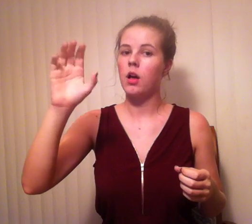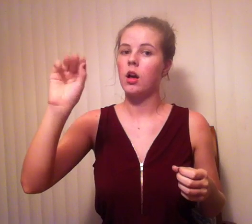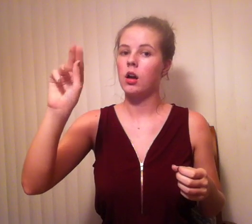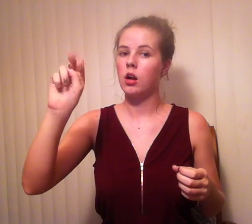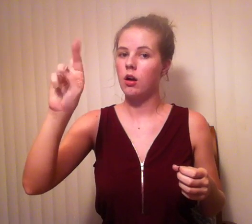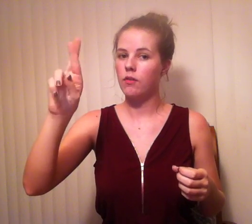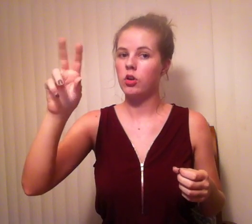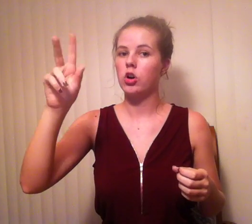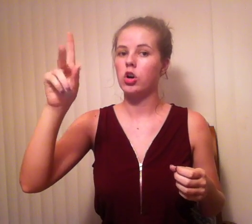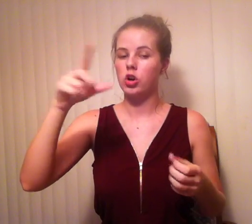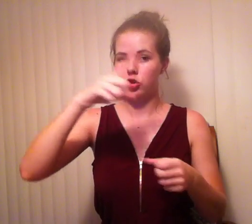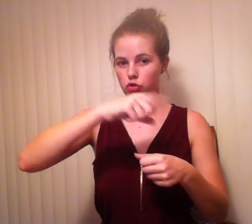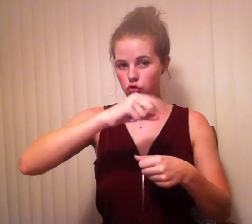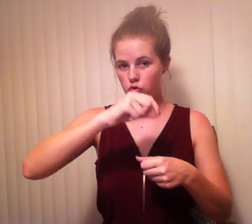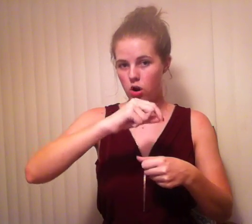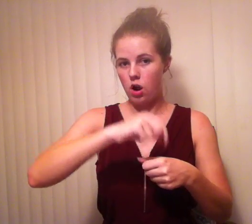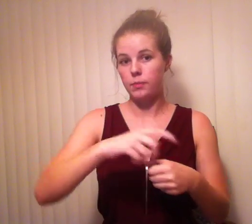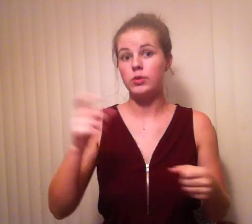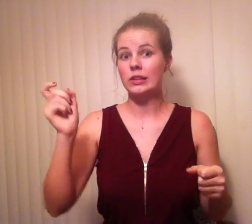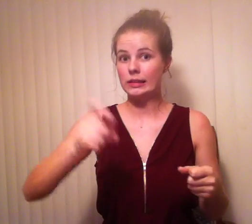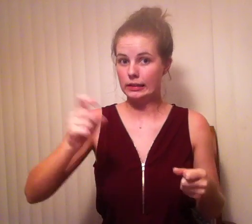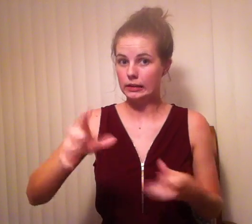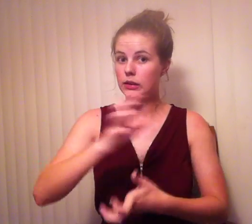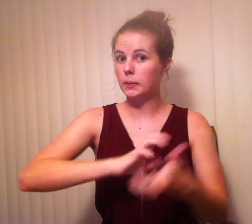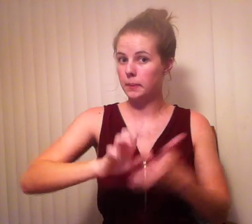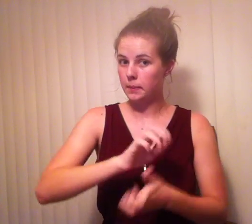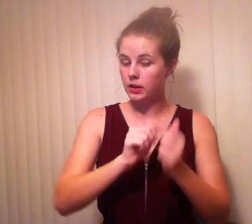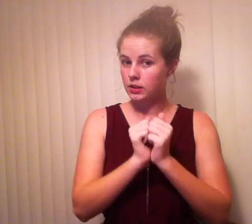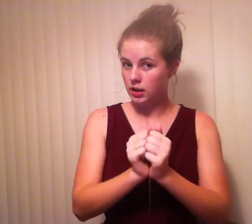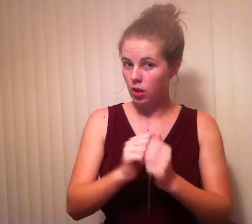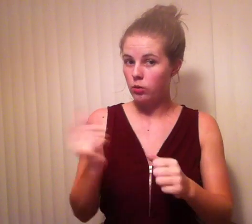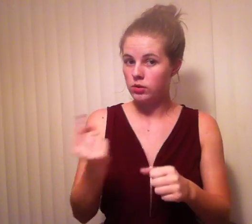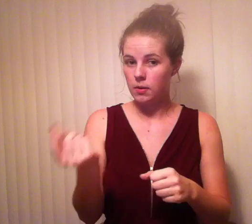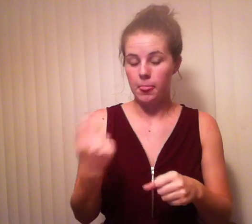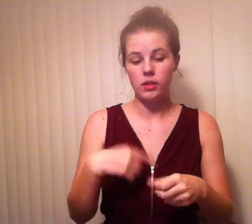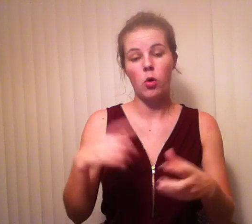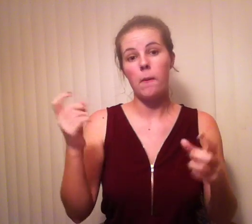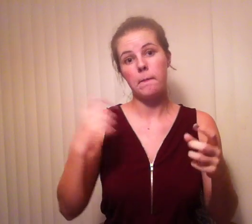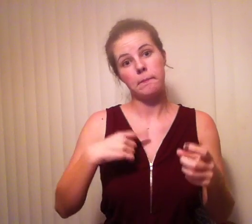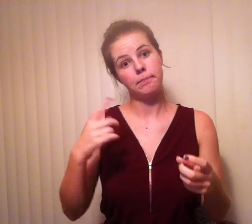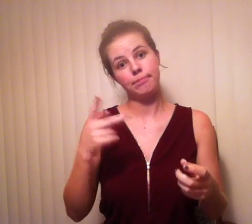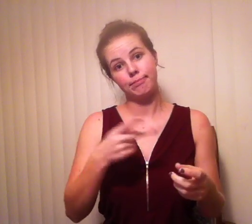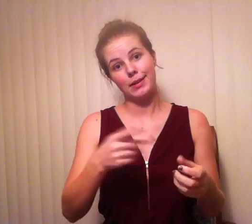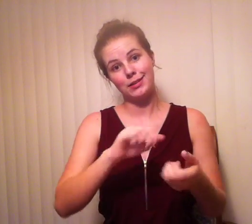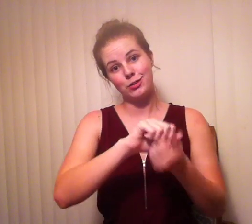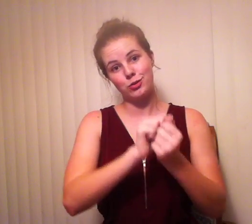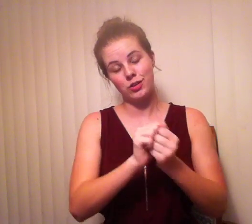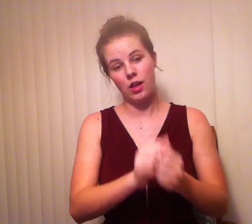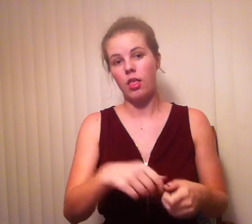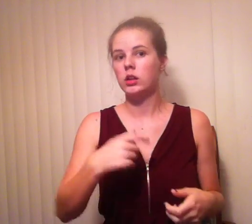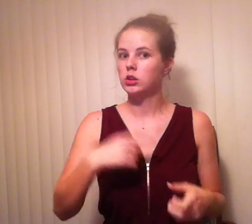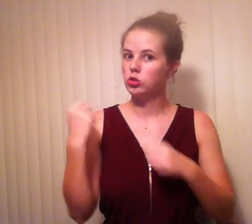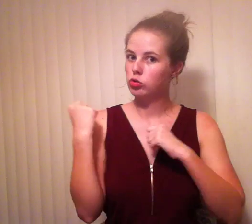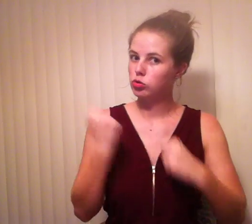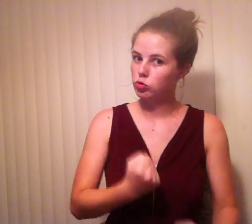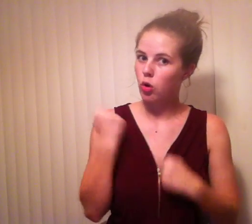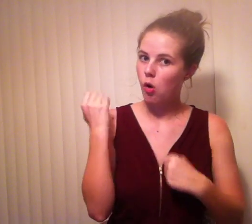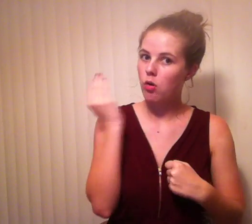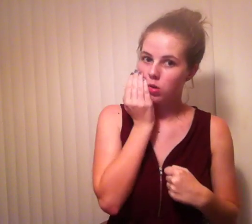pigment. These things can't be used on their own. They need to be mixed with something, so I'm mixing with this, so it's going to be higher coverage with sort of a luminous finish. So that's what I'm